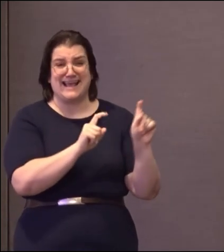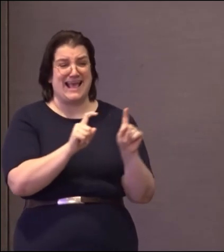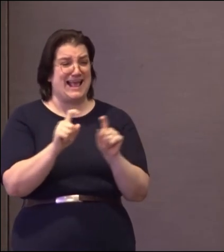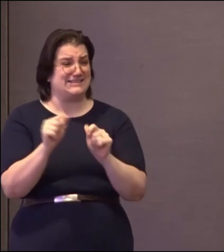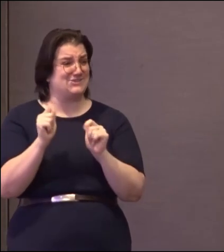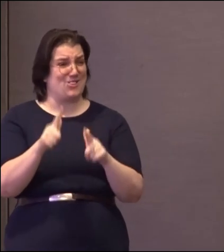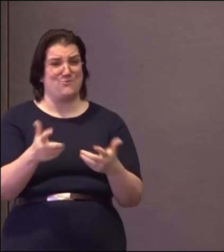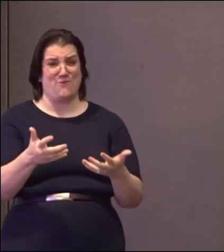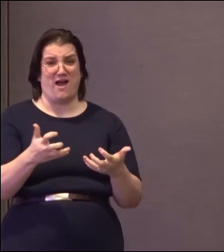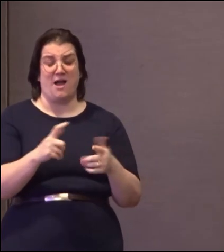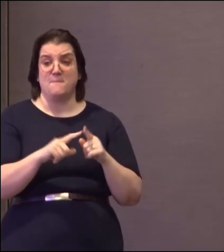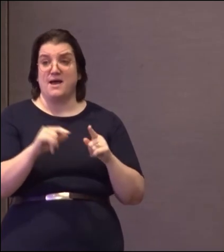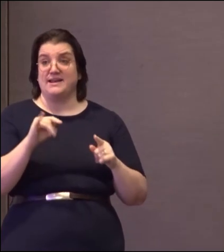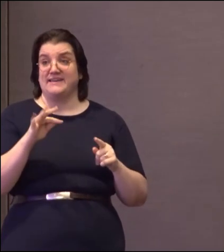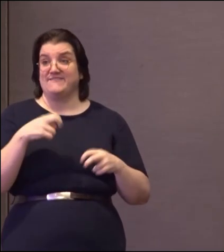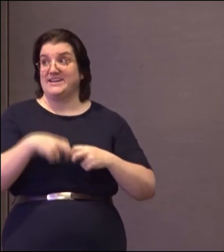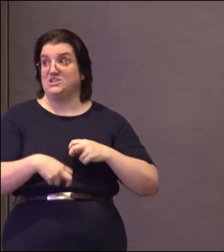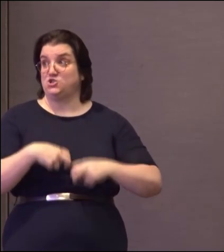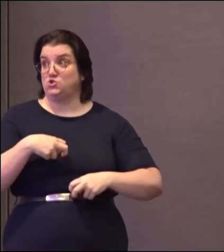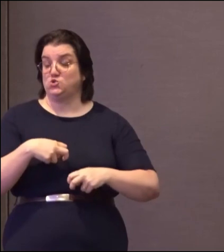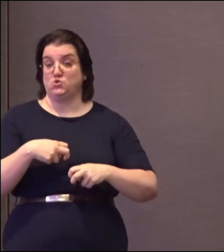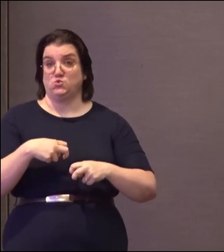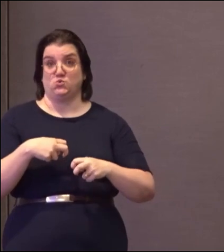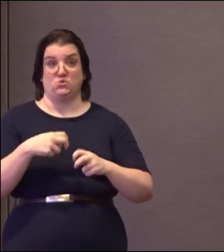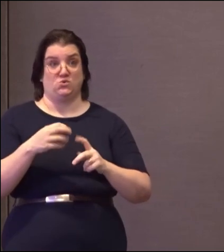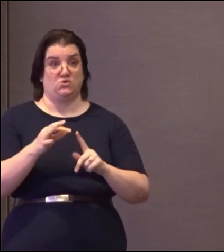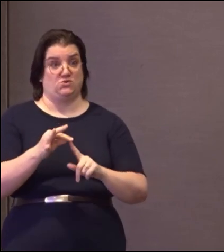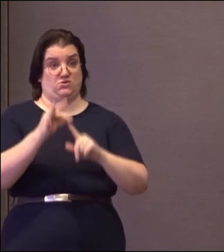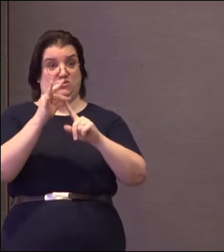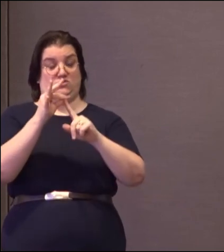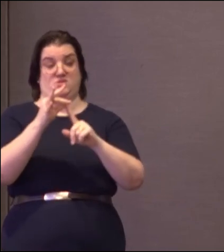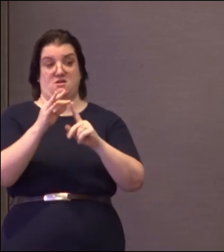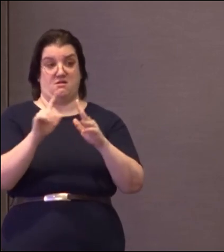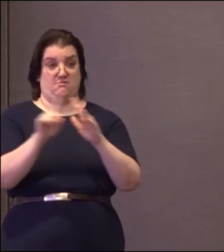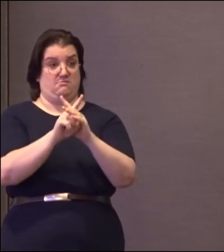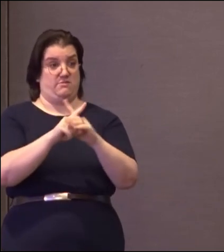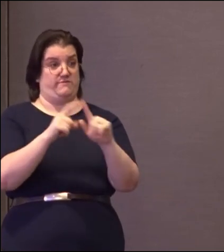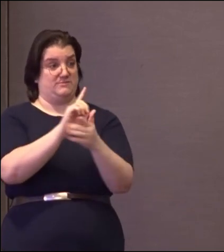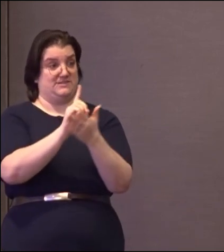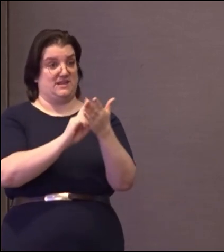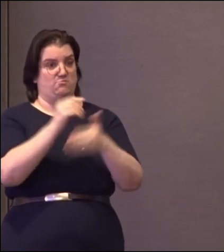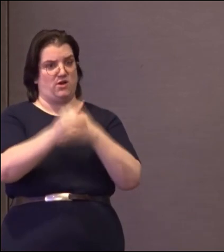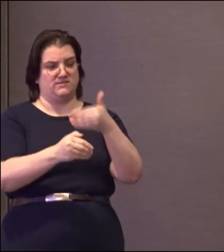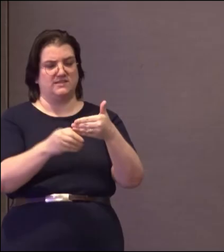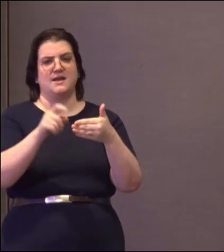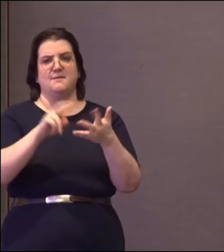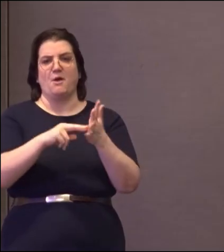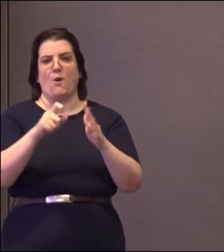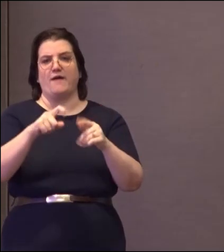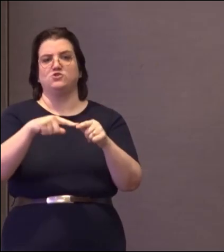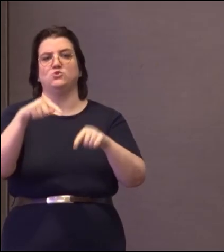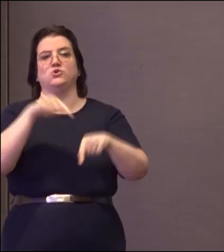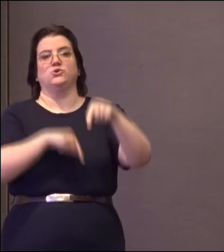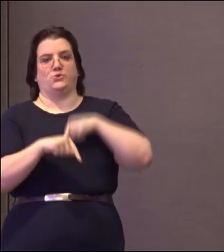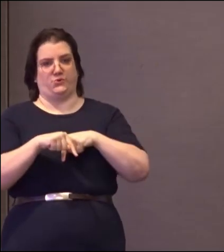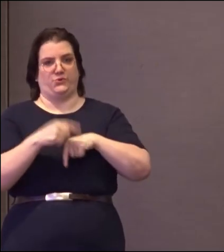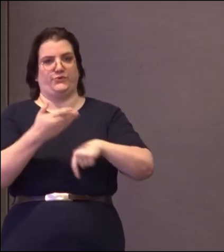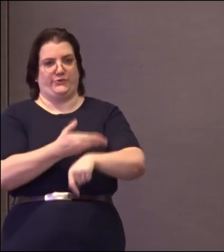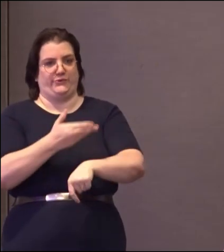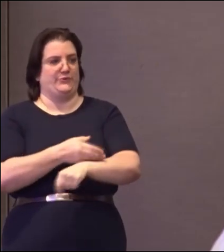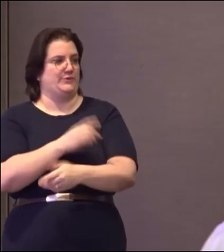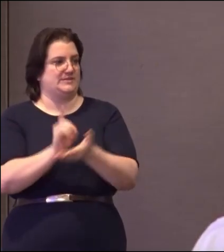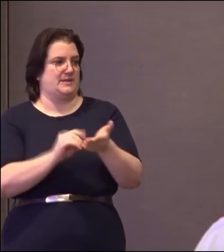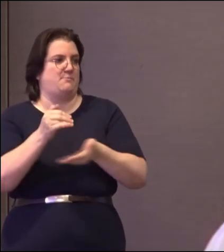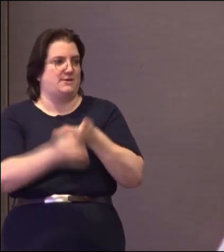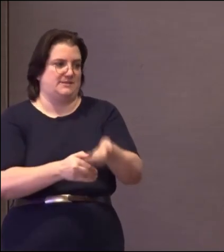want. But if an issue stems from the design process, we have to take a few steps back and work on the design process. And then,